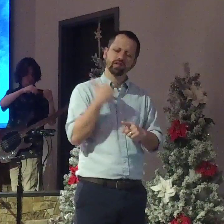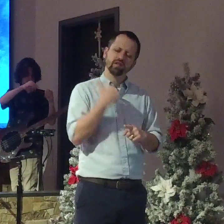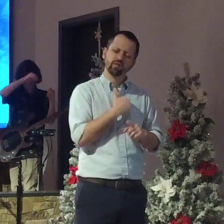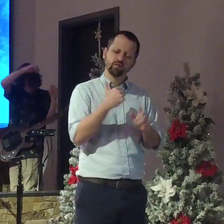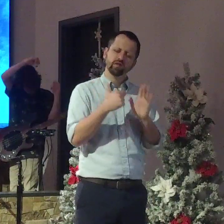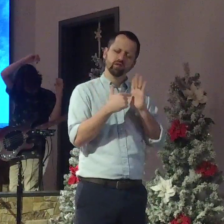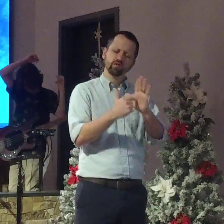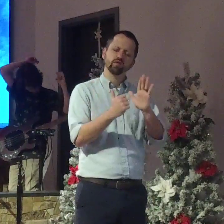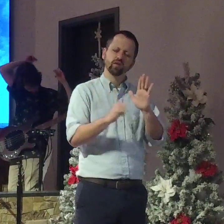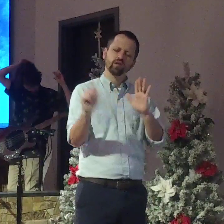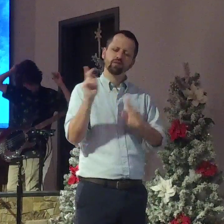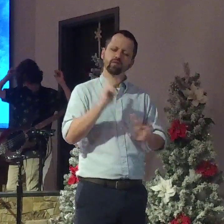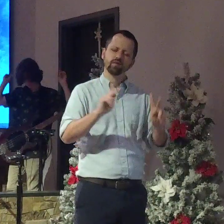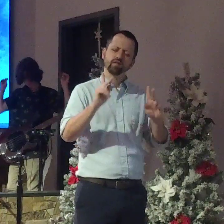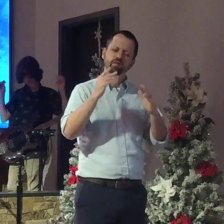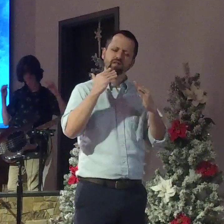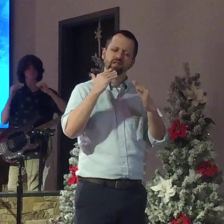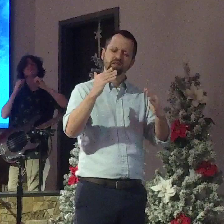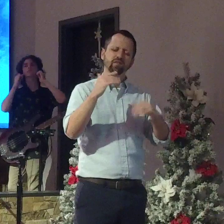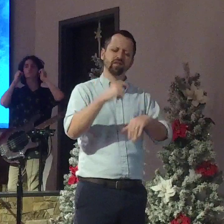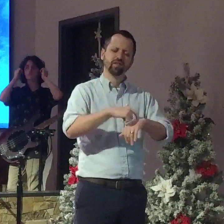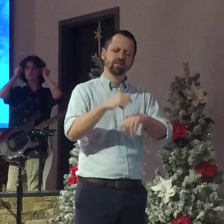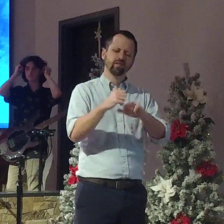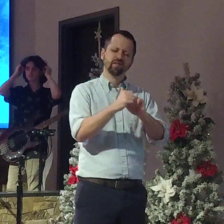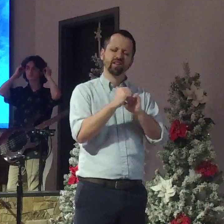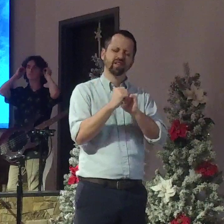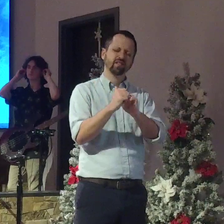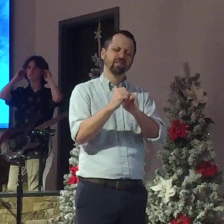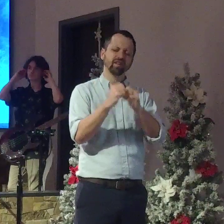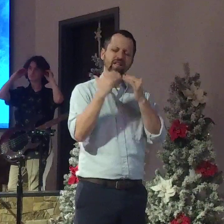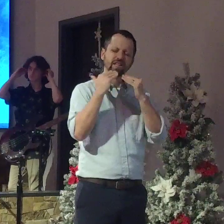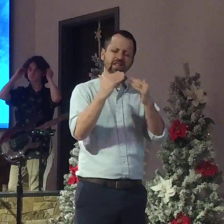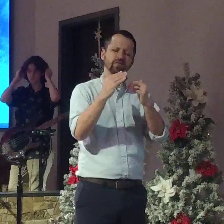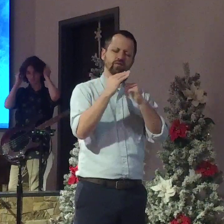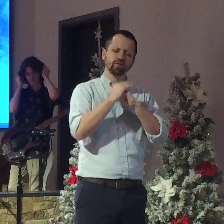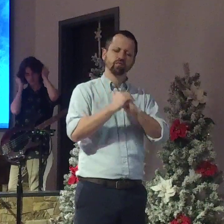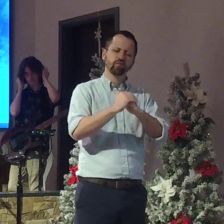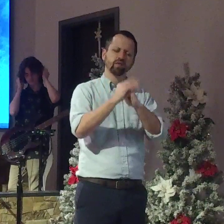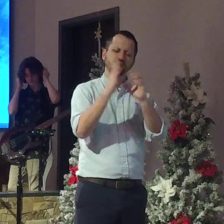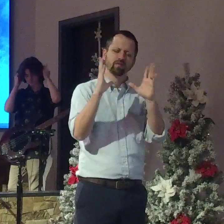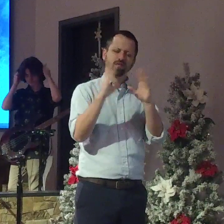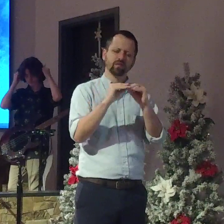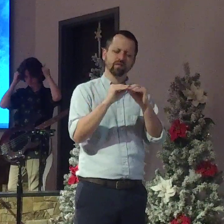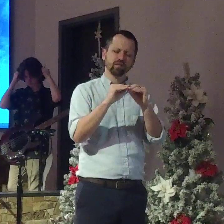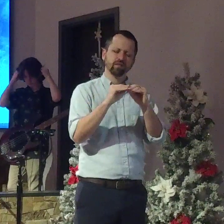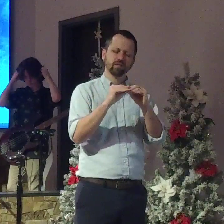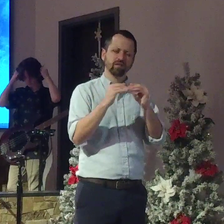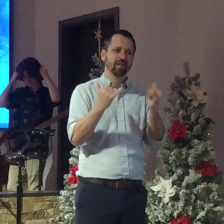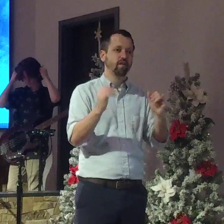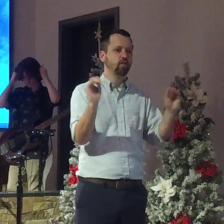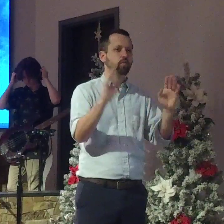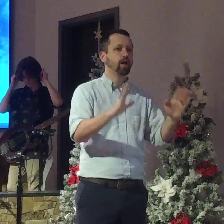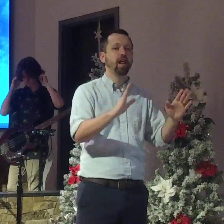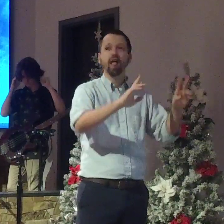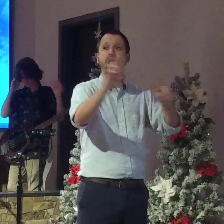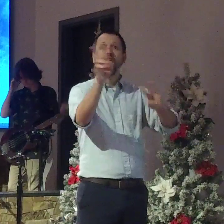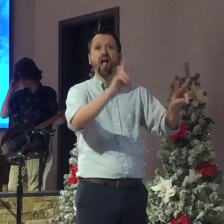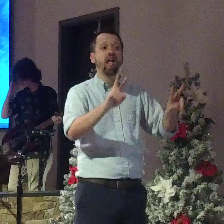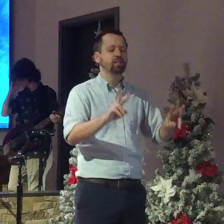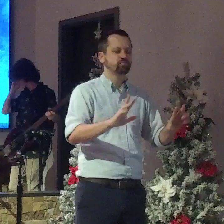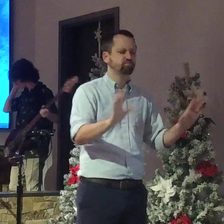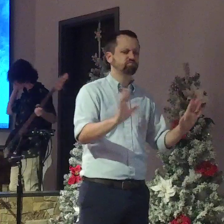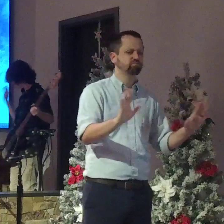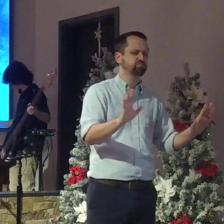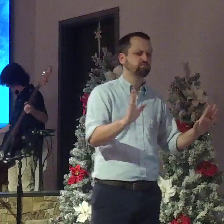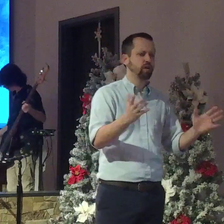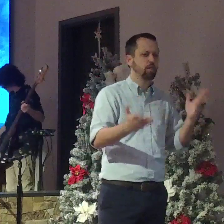have to send your son to this earth to die as the penalty and the payment of our sins, but you did